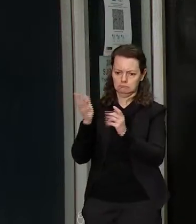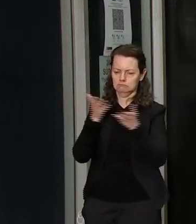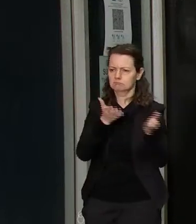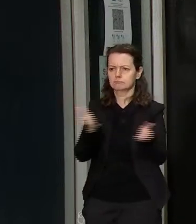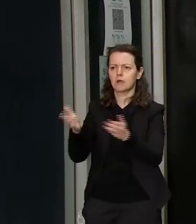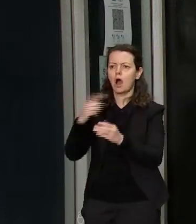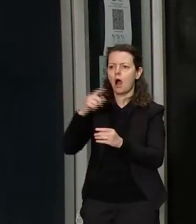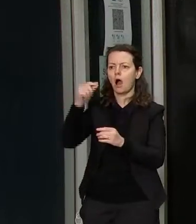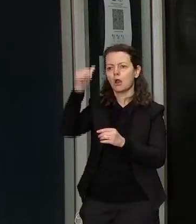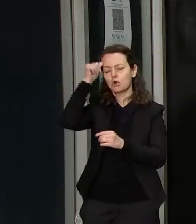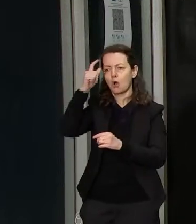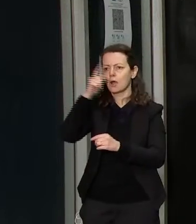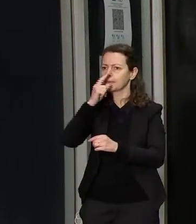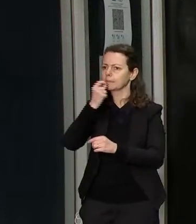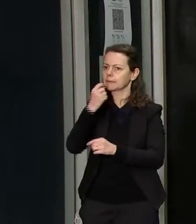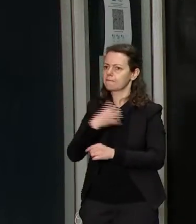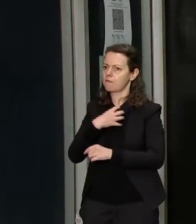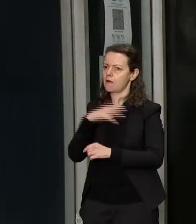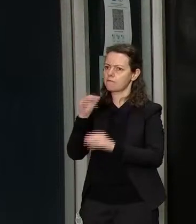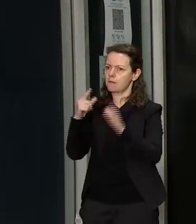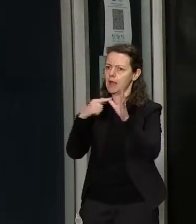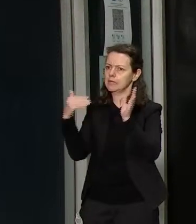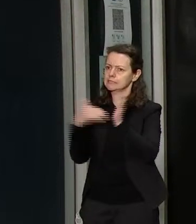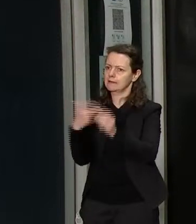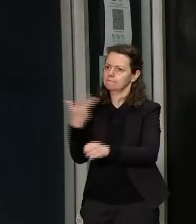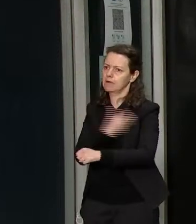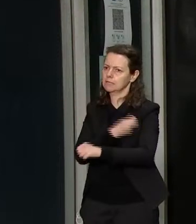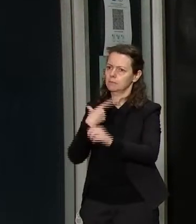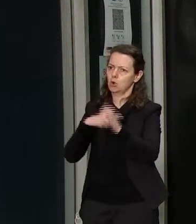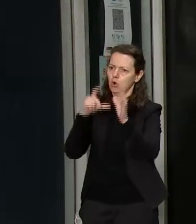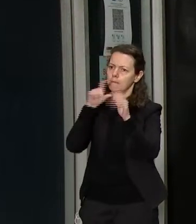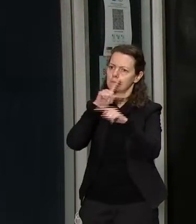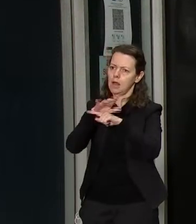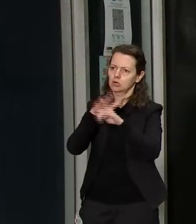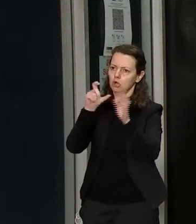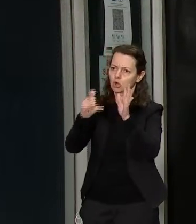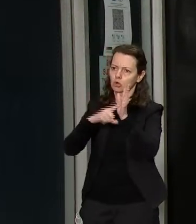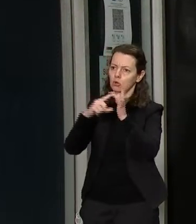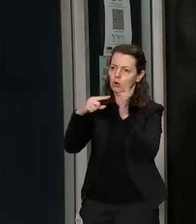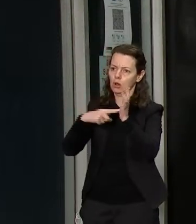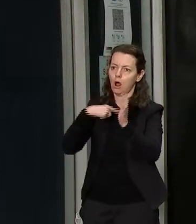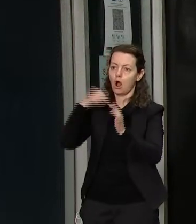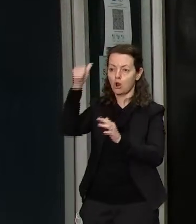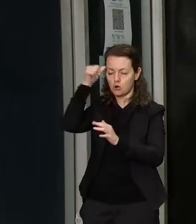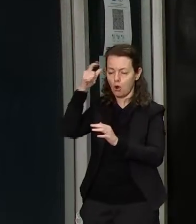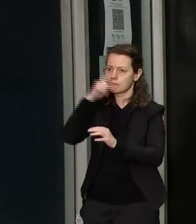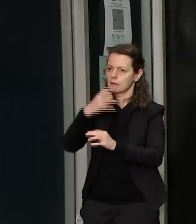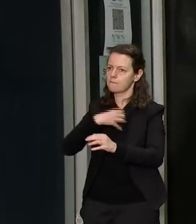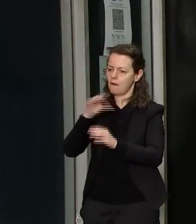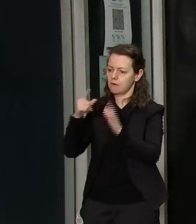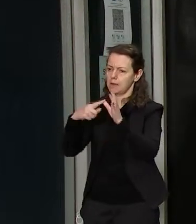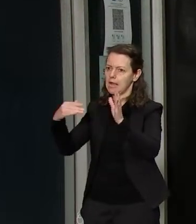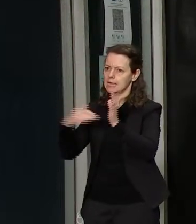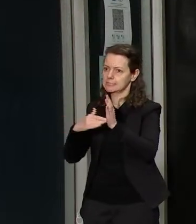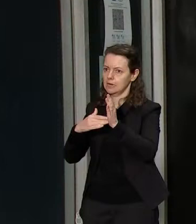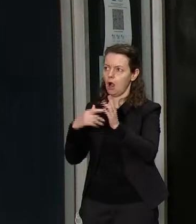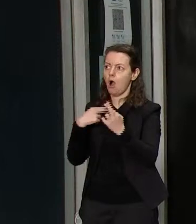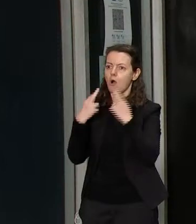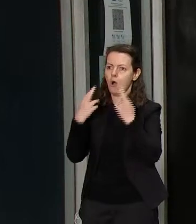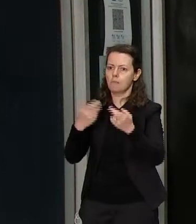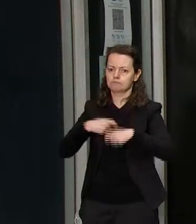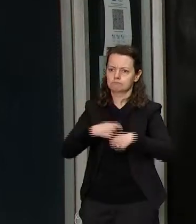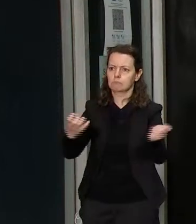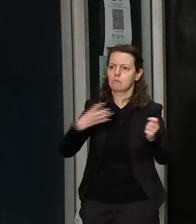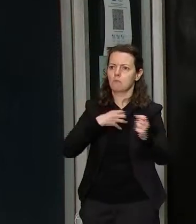AstraZeneca vaccine, and so ATAGI would obviously bear that in mind as well in terms of uptake, but at the moment that's not an